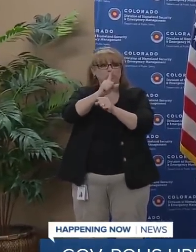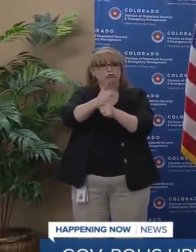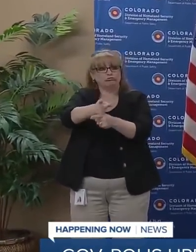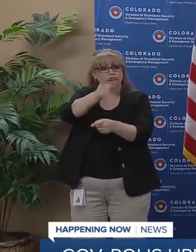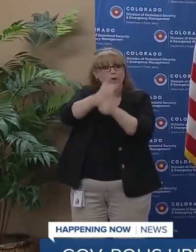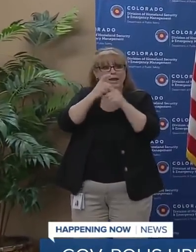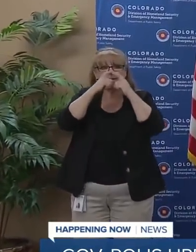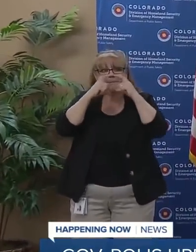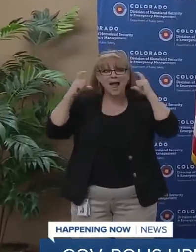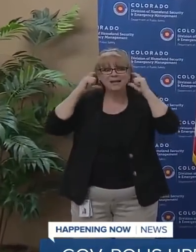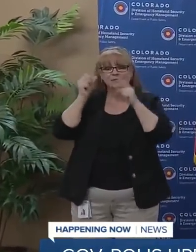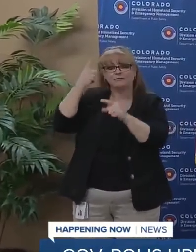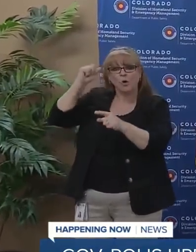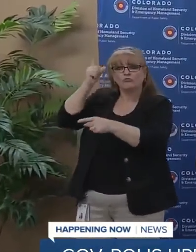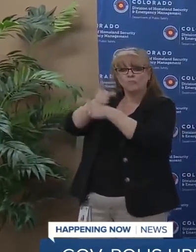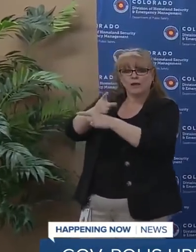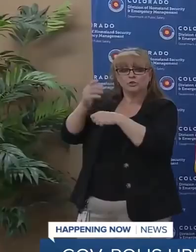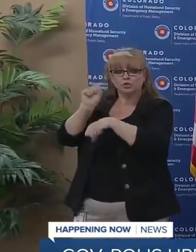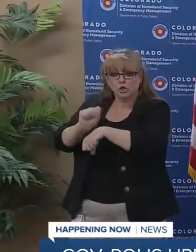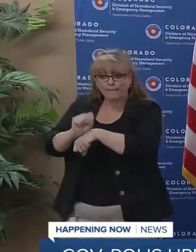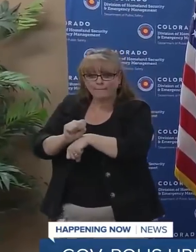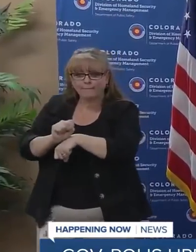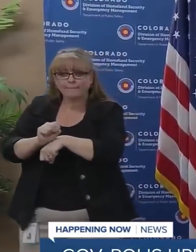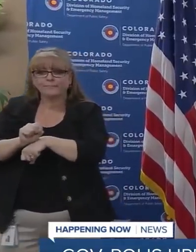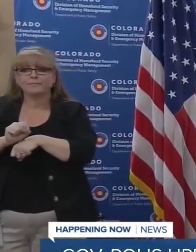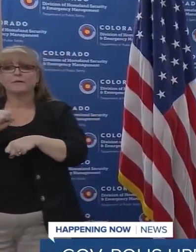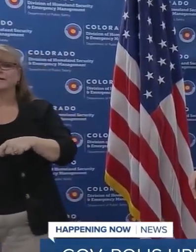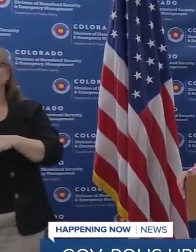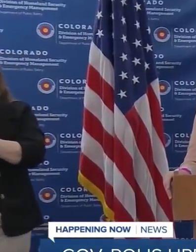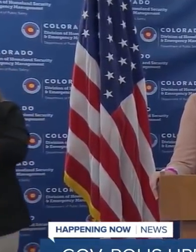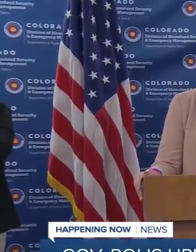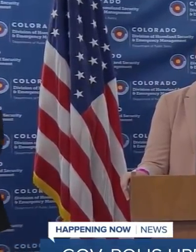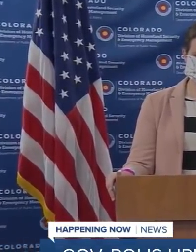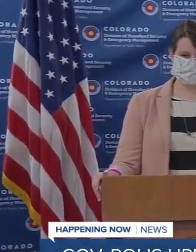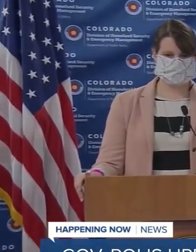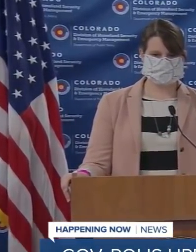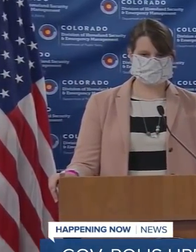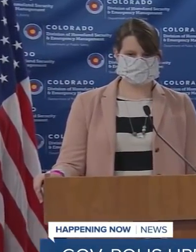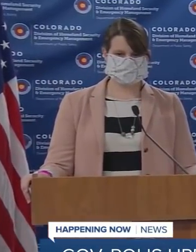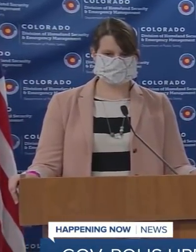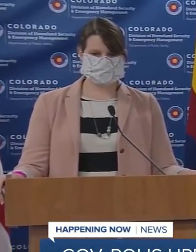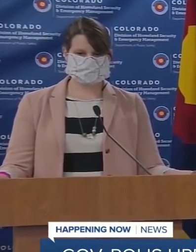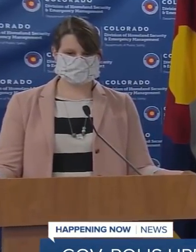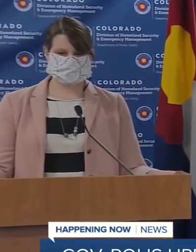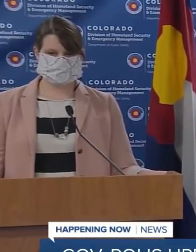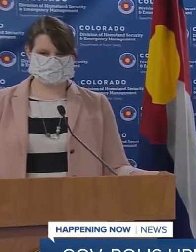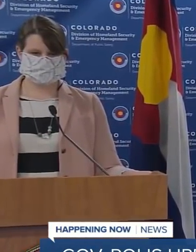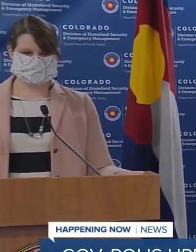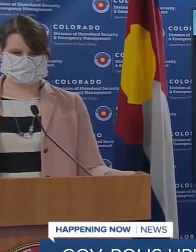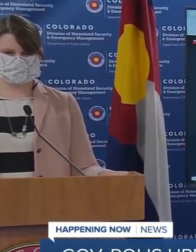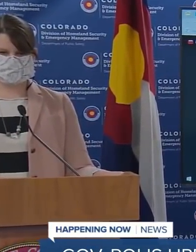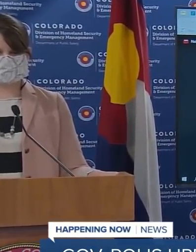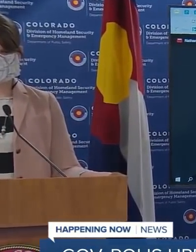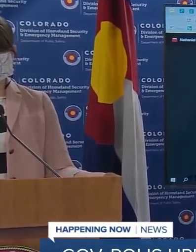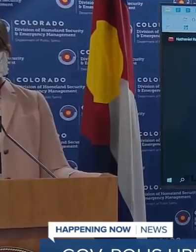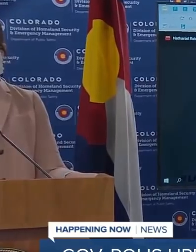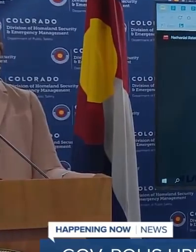masks. The rest of us? Well, there's a growing body of evidence that non-medical mask uses can help flatten the